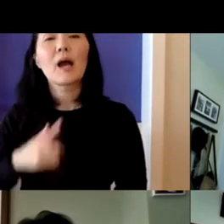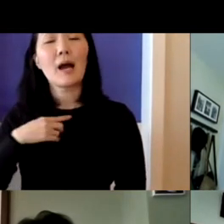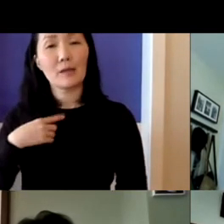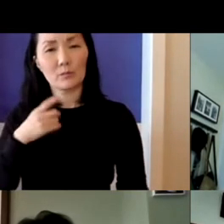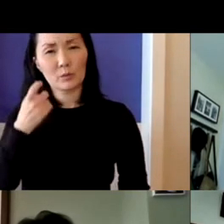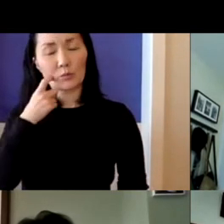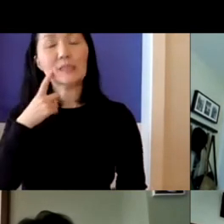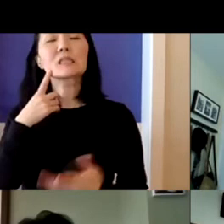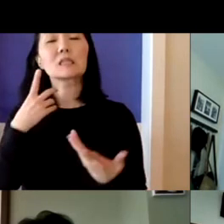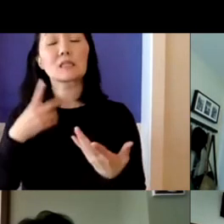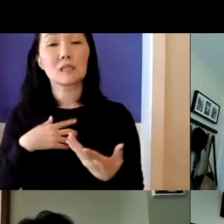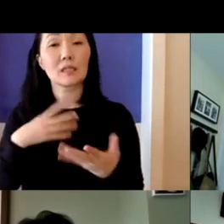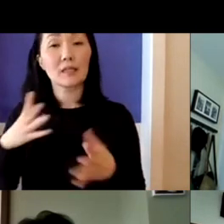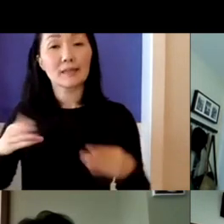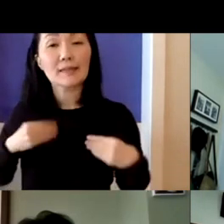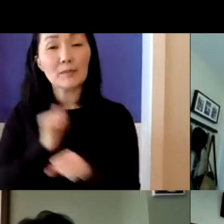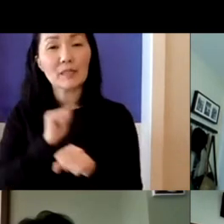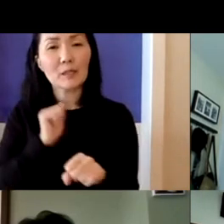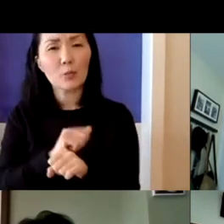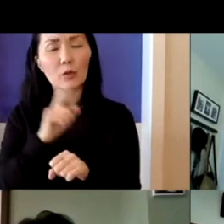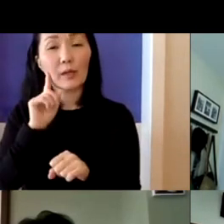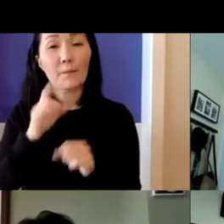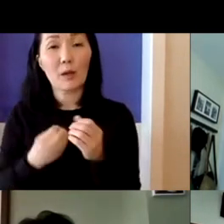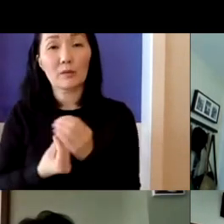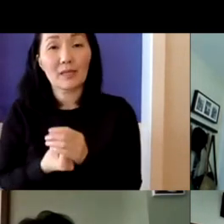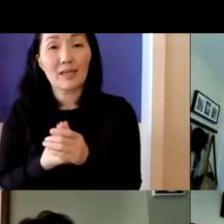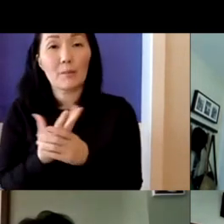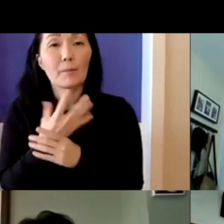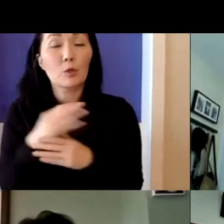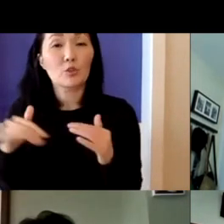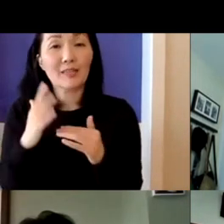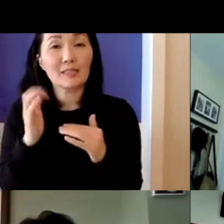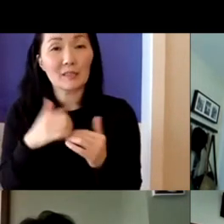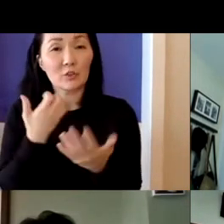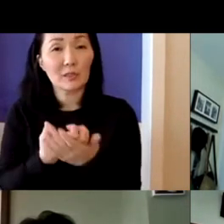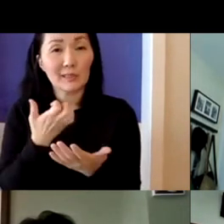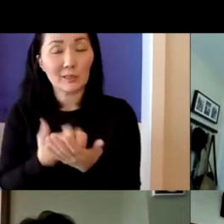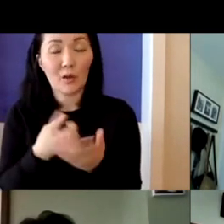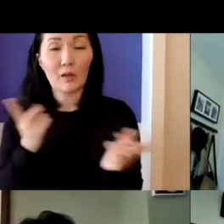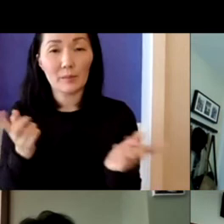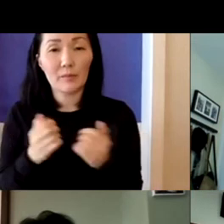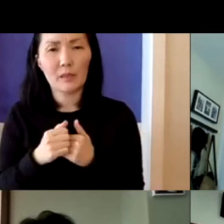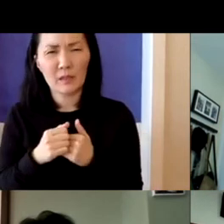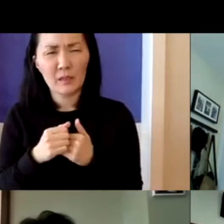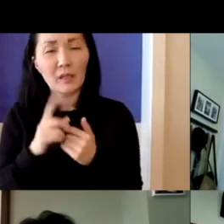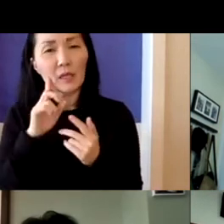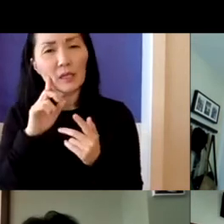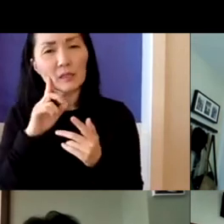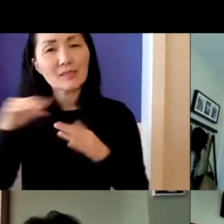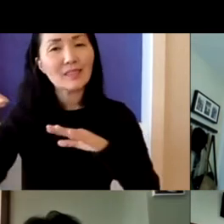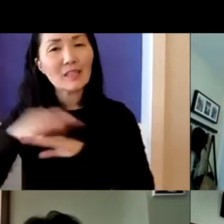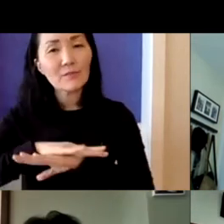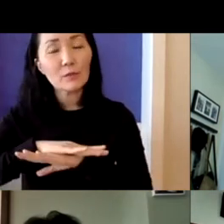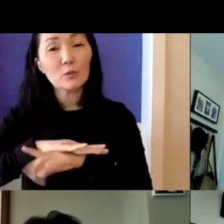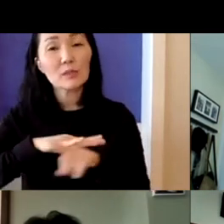metrics in the emerging Indigenous economy. And what has been important to me in that is shaping the establishment